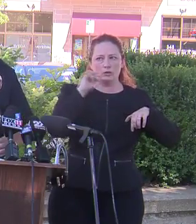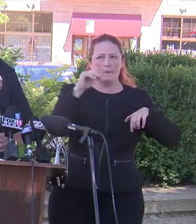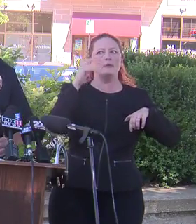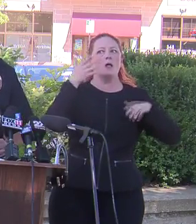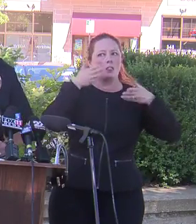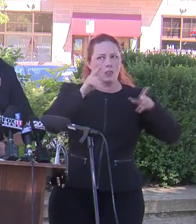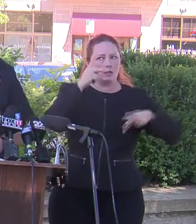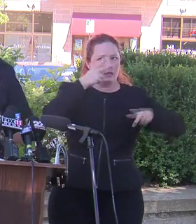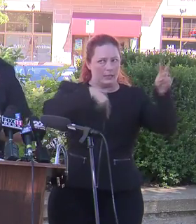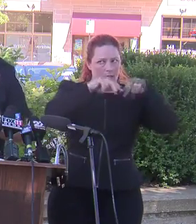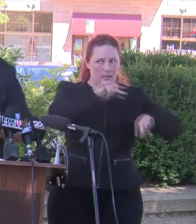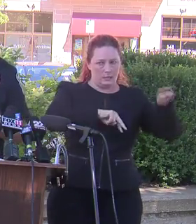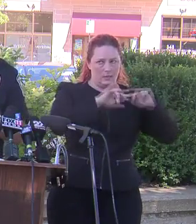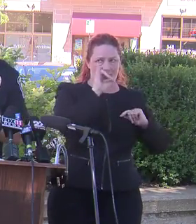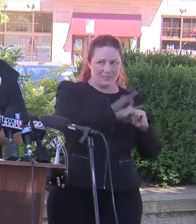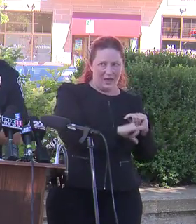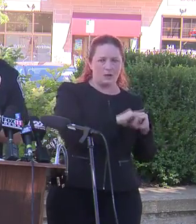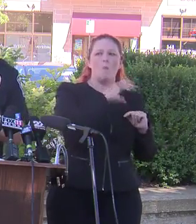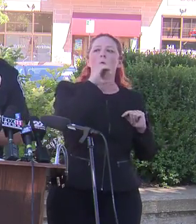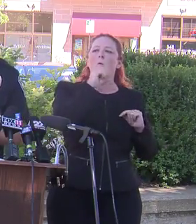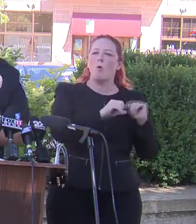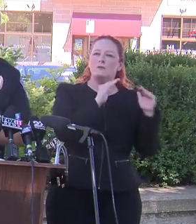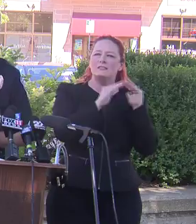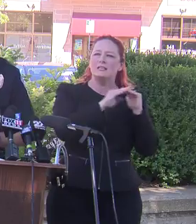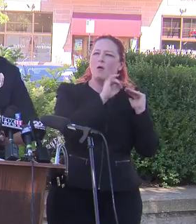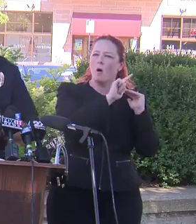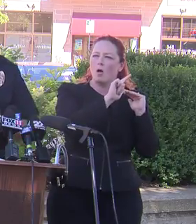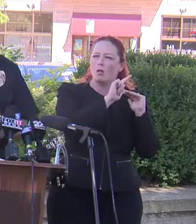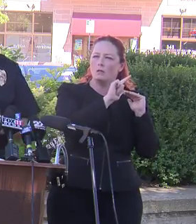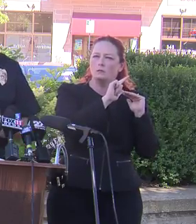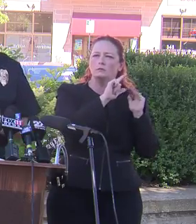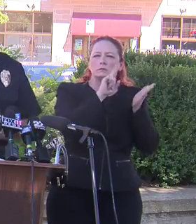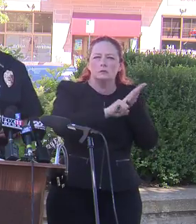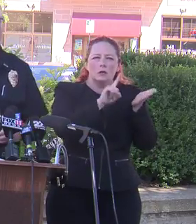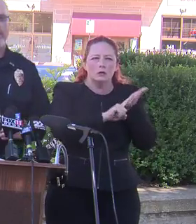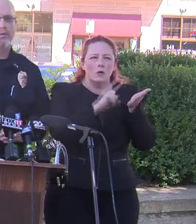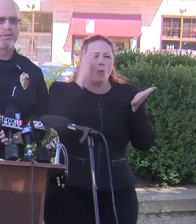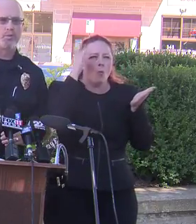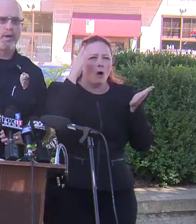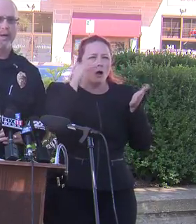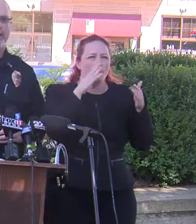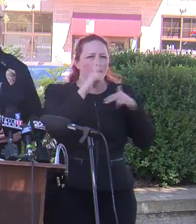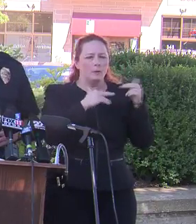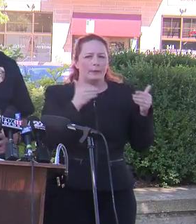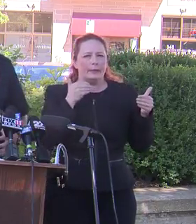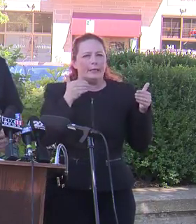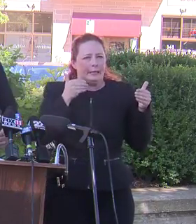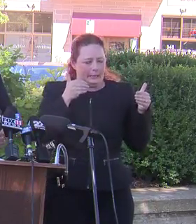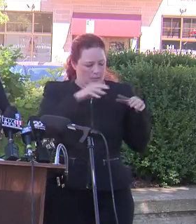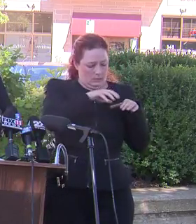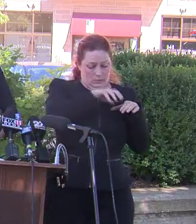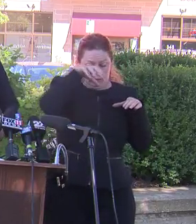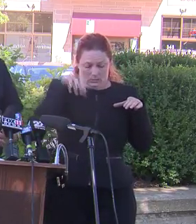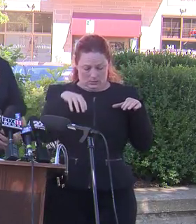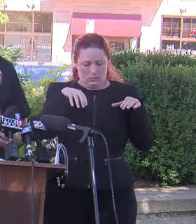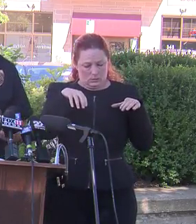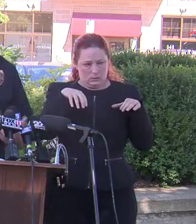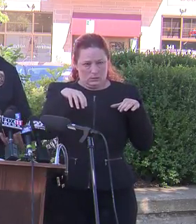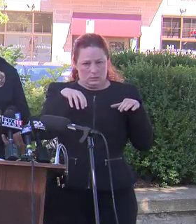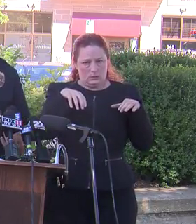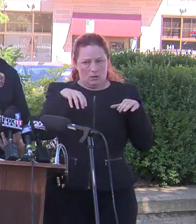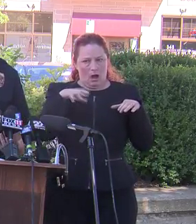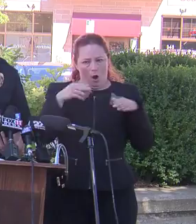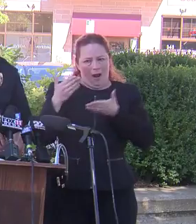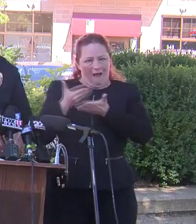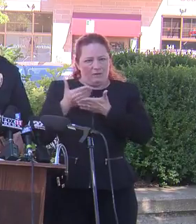were allowed to go in to check the status of that building because that building was very close to where we had the majority of